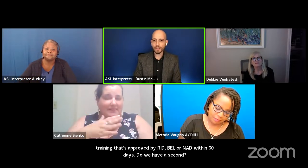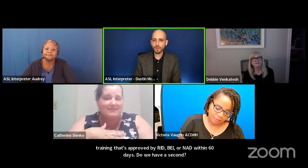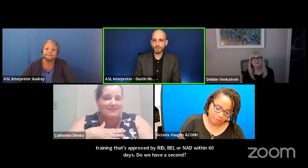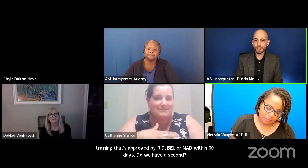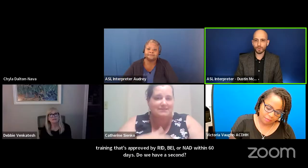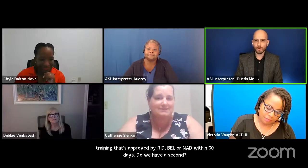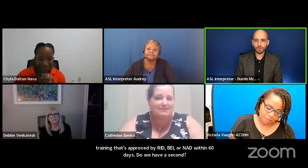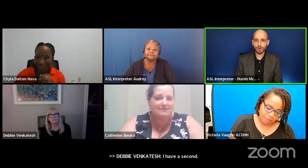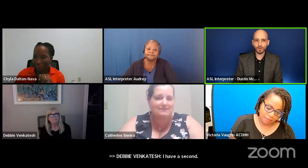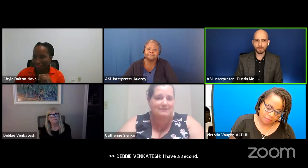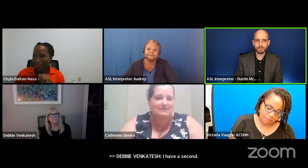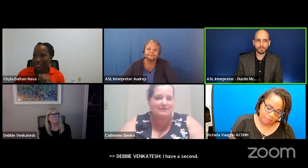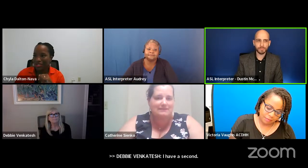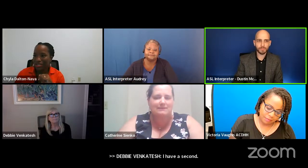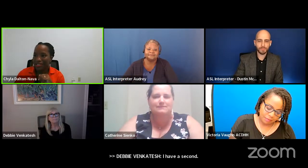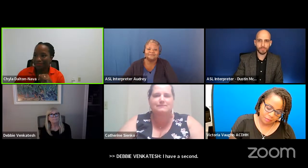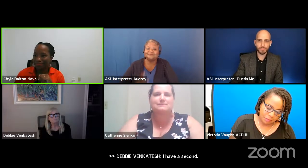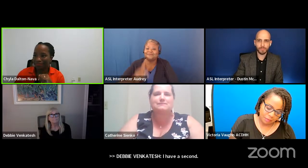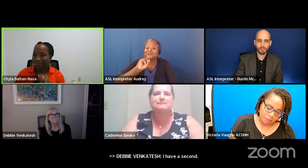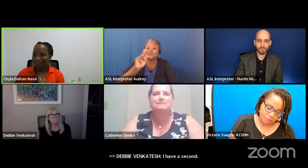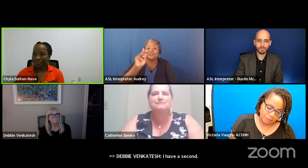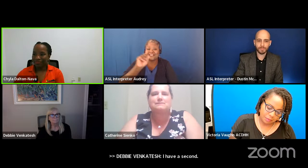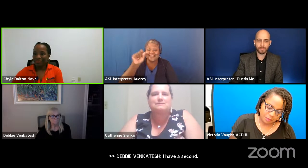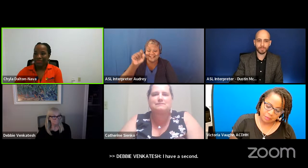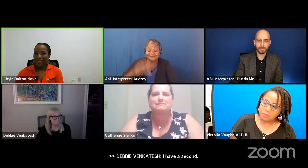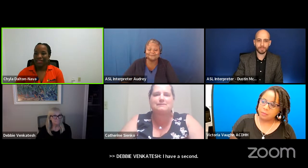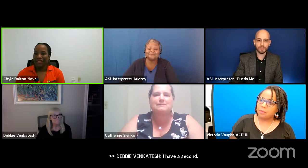Tyler, can you please do a roll call? I sure can.